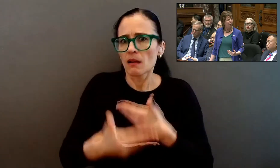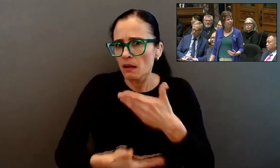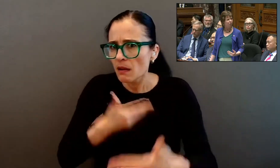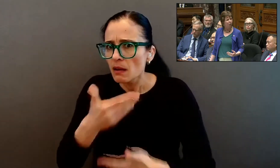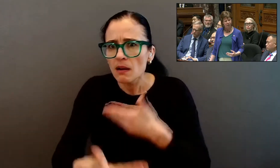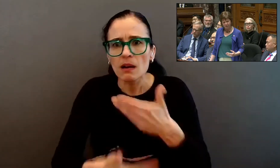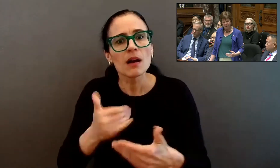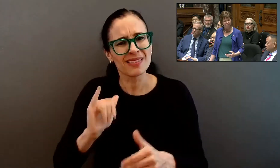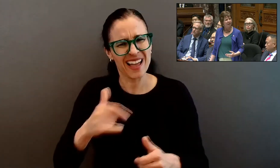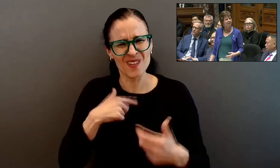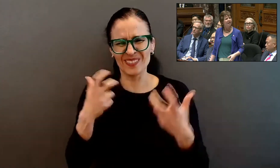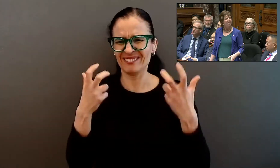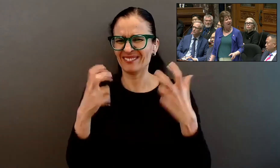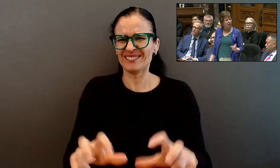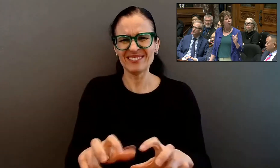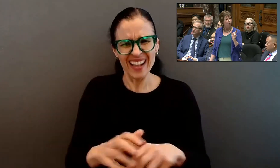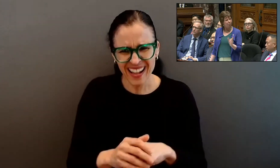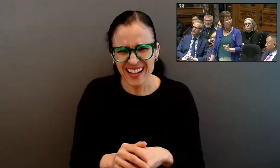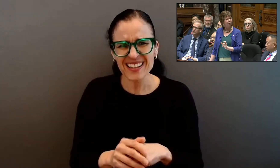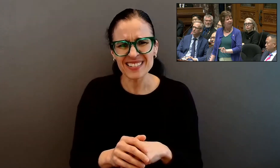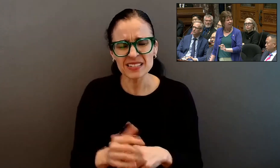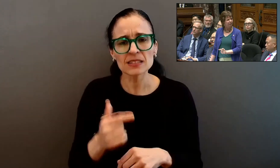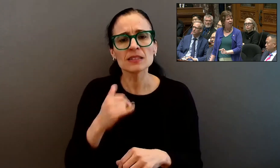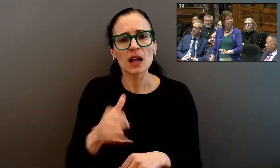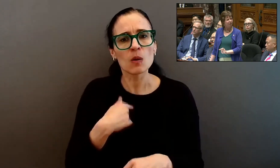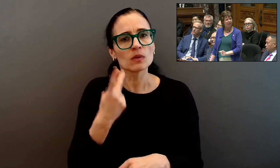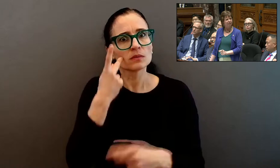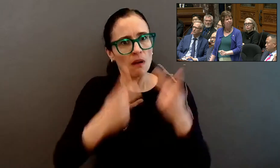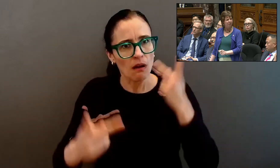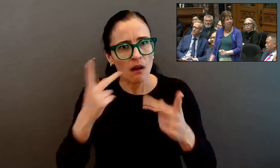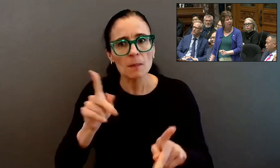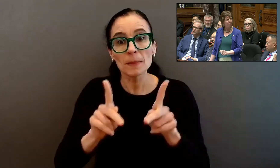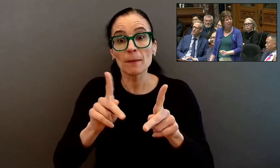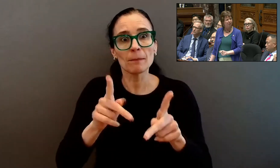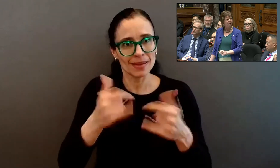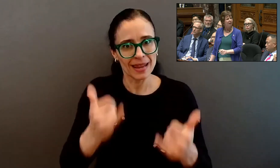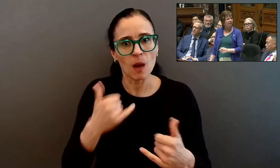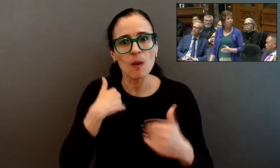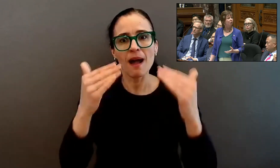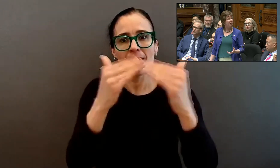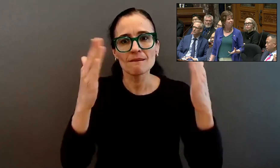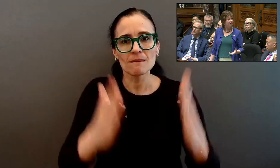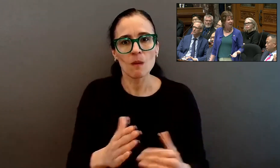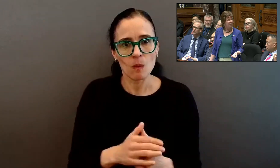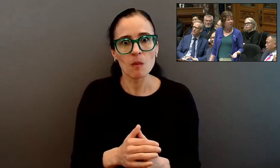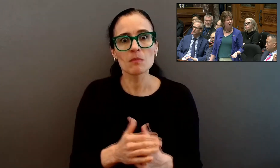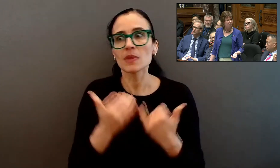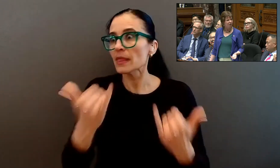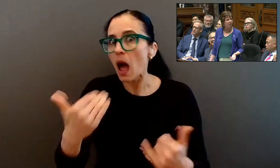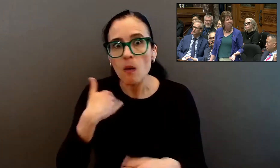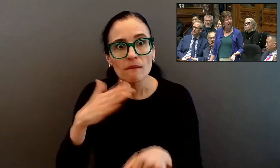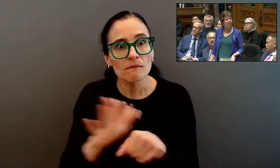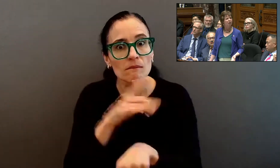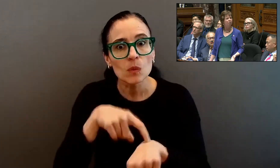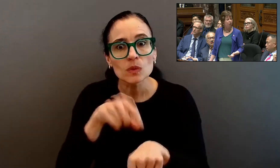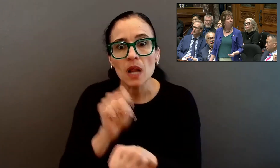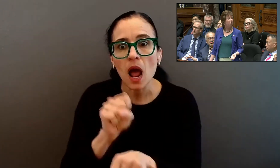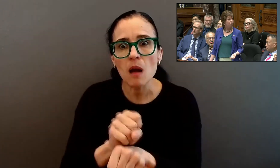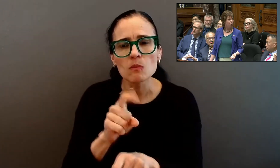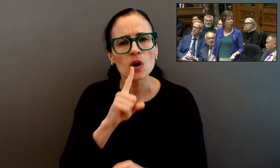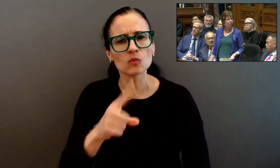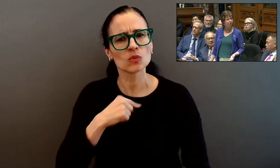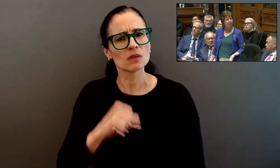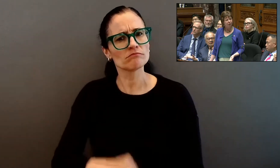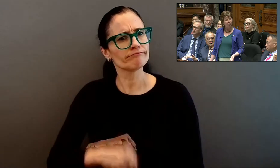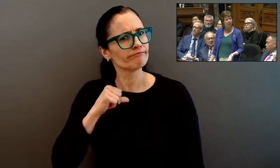so proud of the work that they've done. That is one person at a time, a sign of the investment that that we have done in the downtown east side. There's